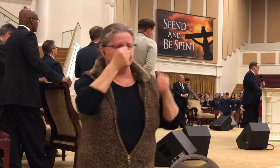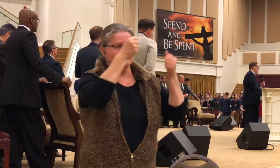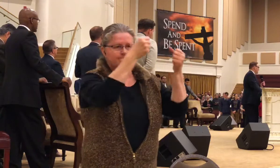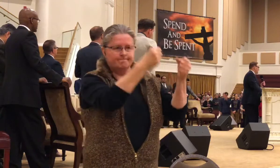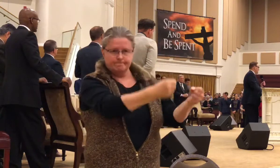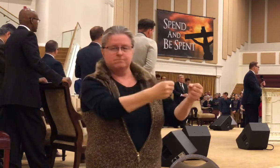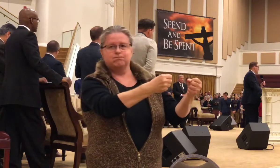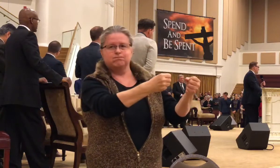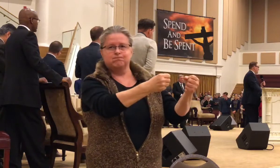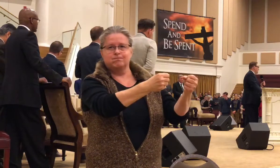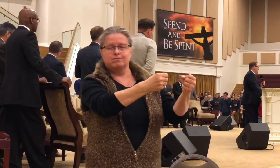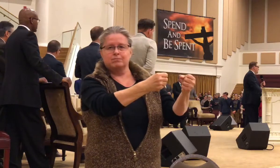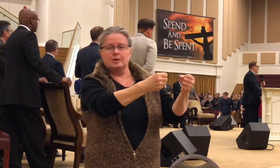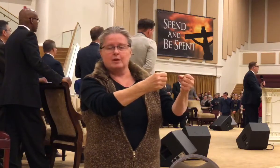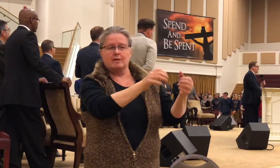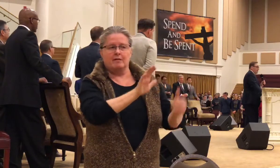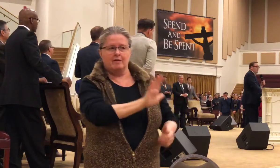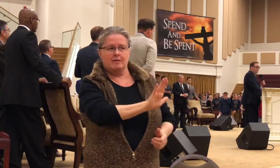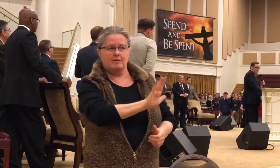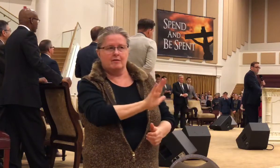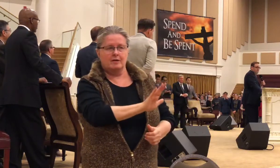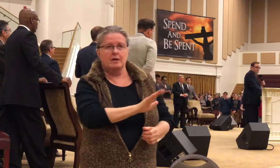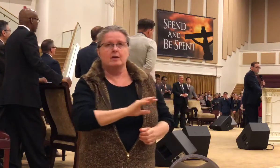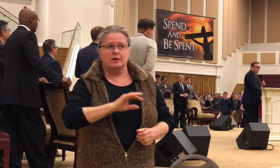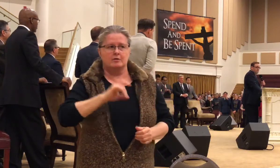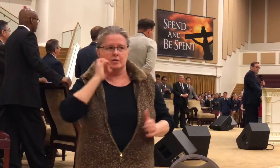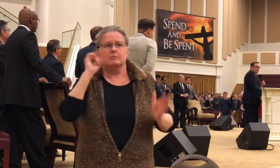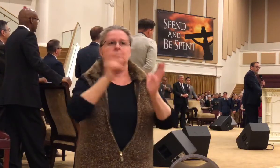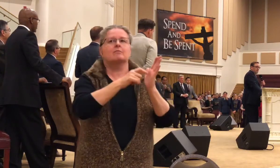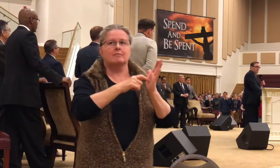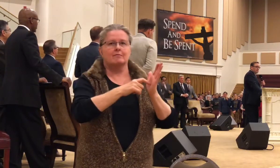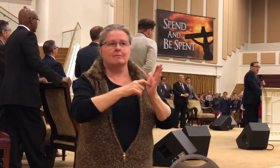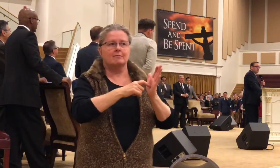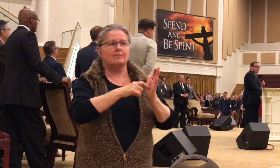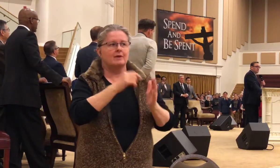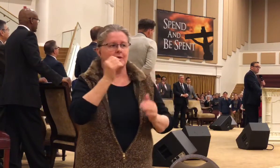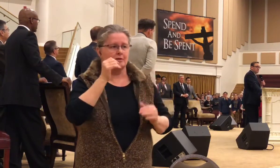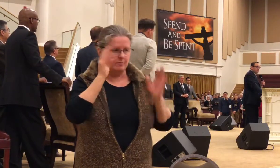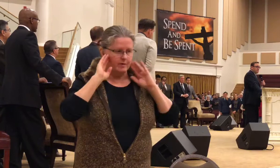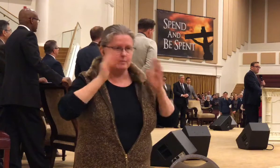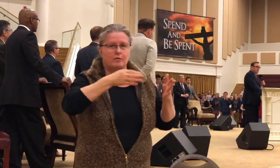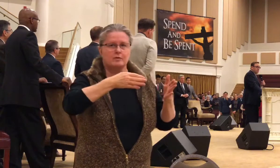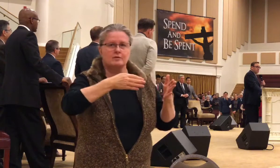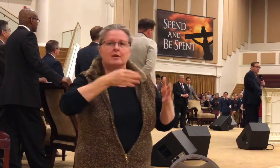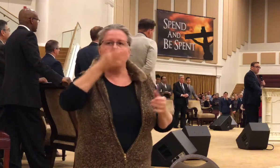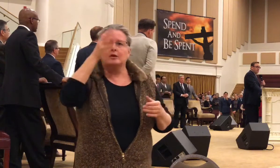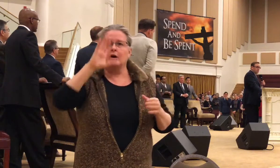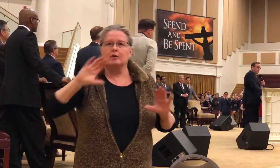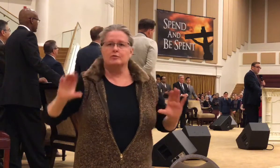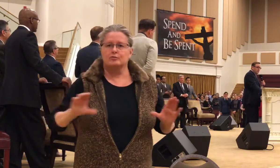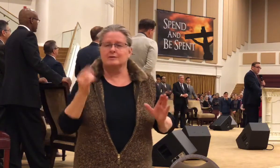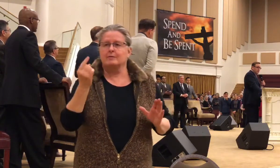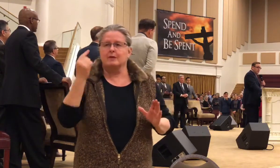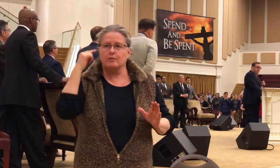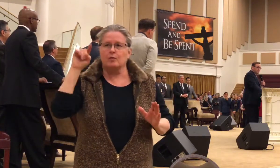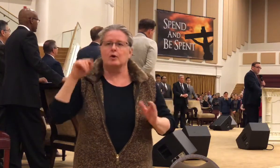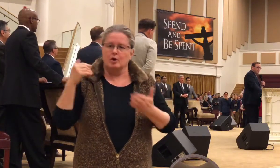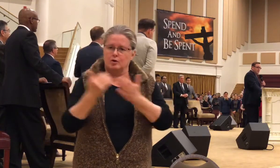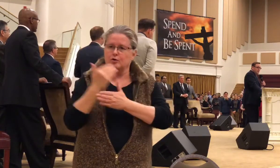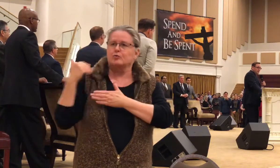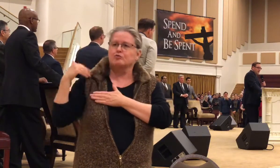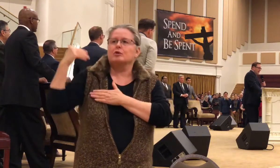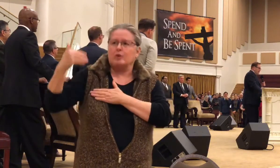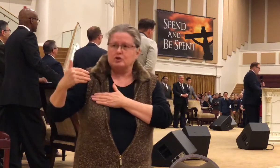apart, you better get a hold of them. Because that means God's doing something for a new generation with a new